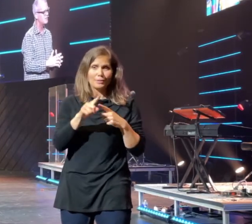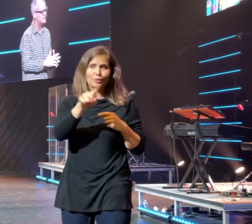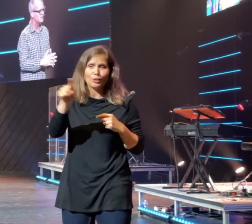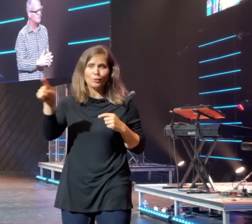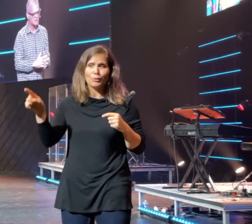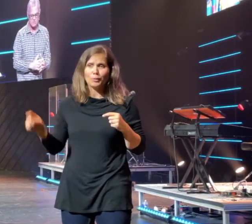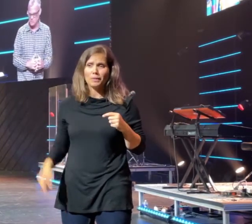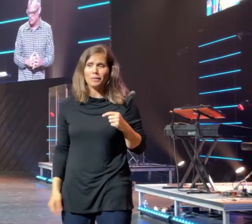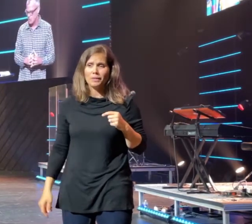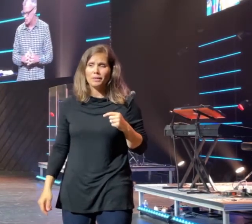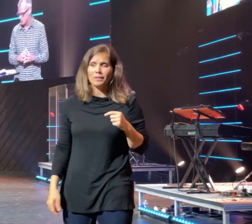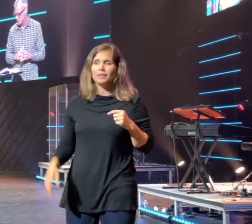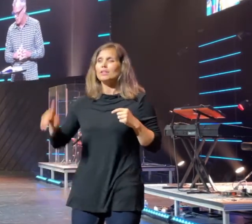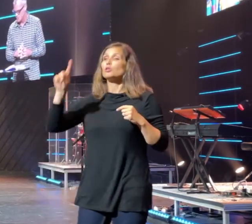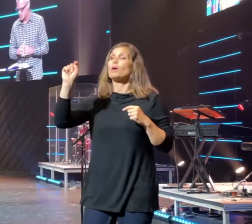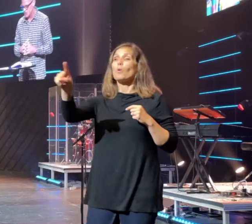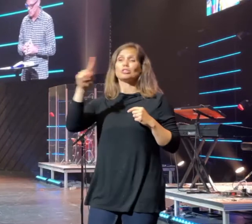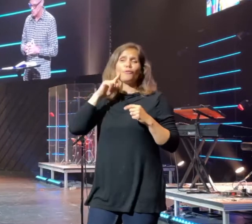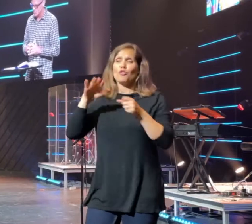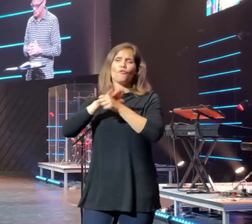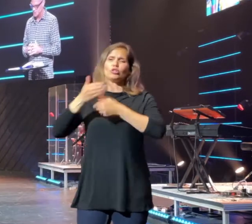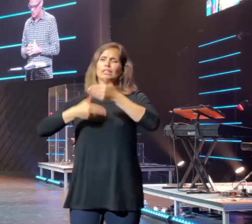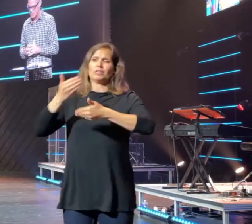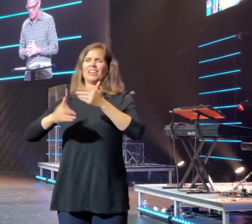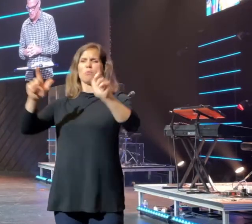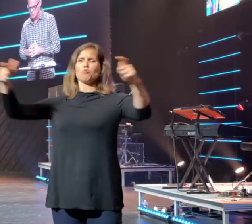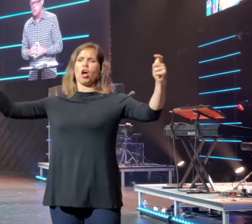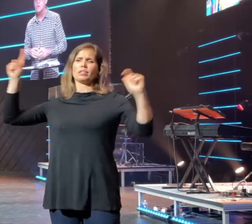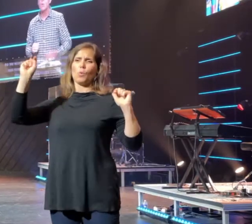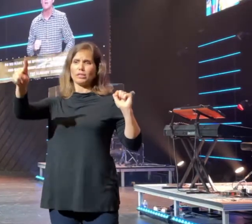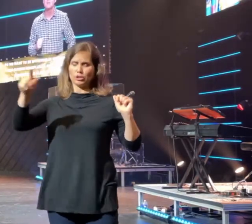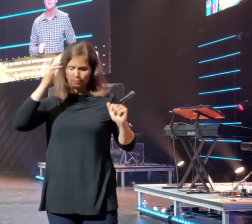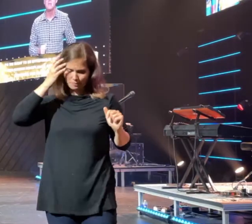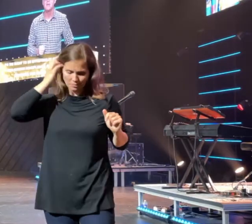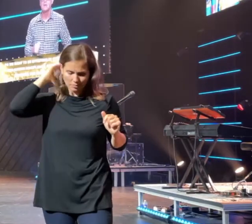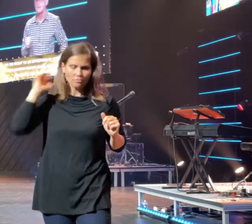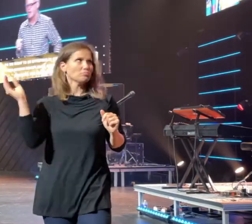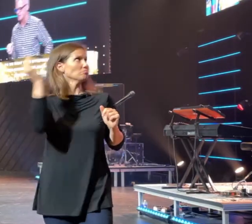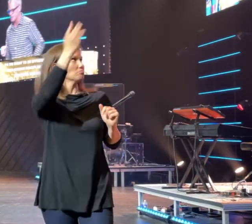series. Today's an introduction. Here's the question I want you to ask yourselves. Do we want to be